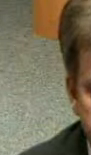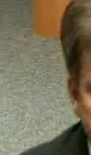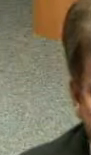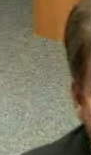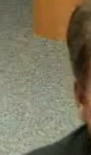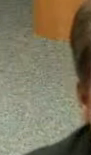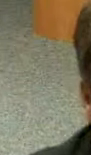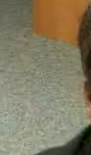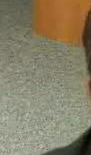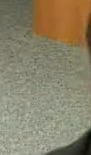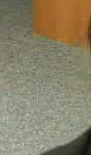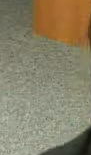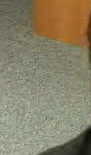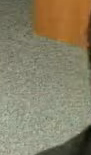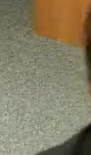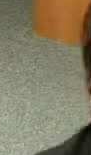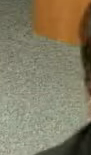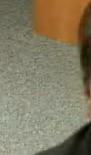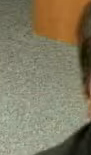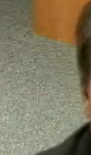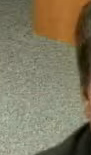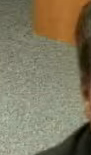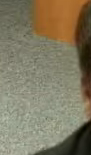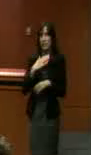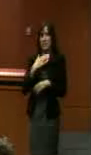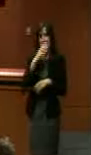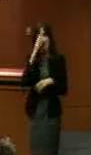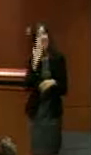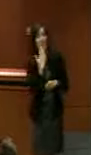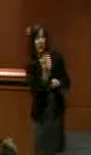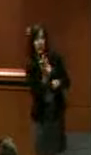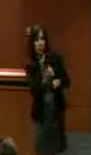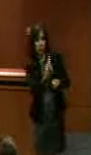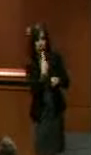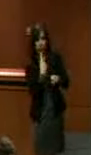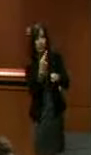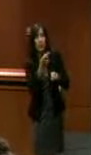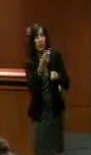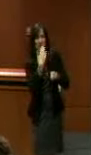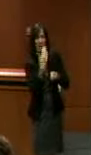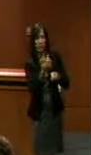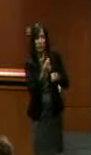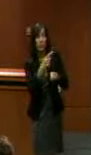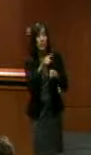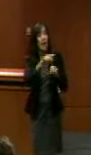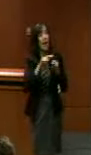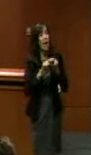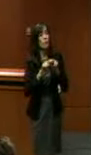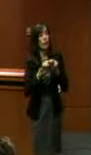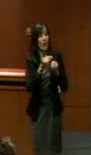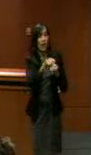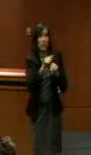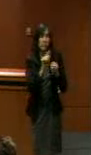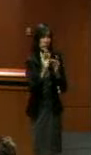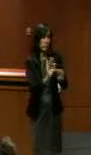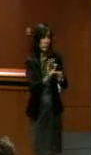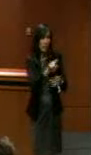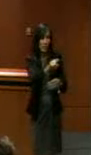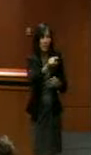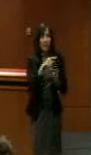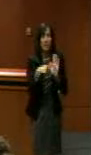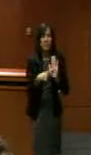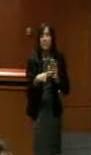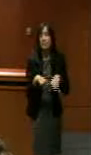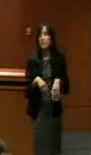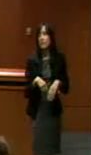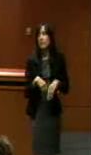that. Thank you very much for the question. The Amtrak example is an excellent one. And while I do